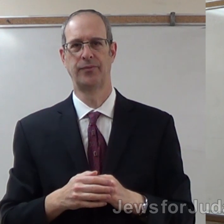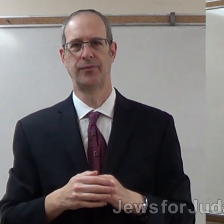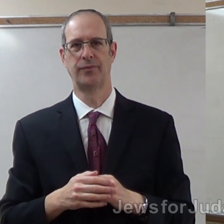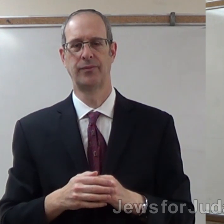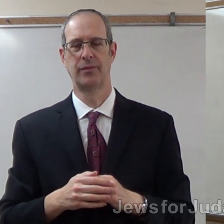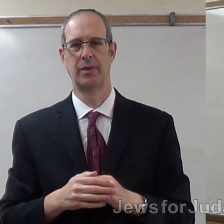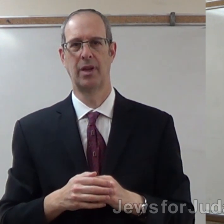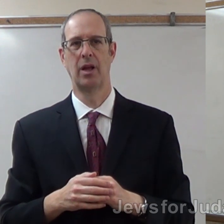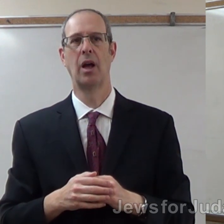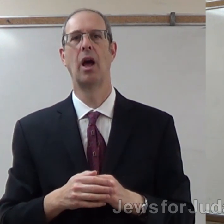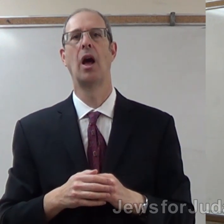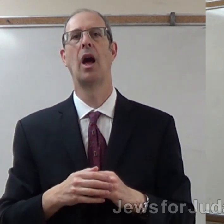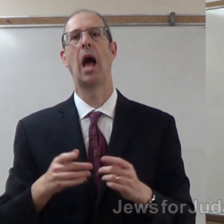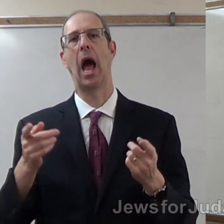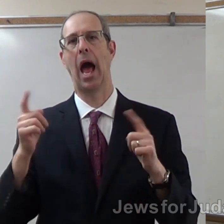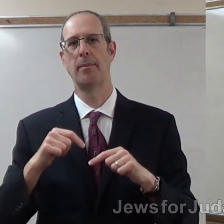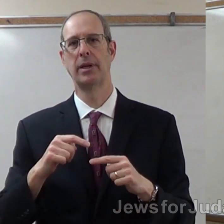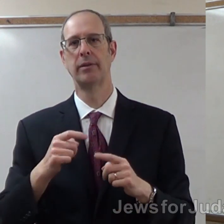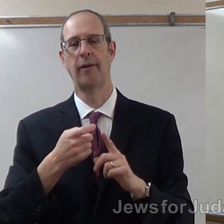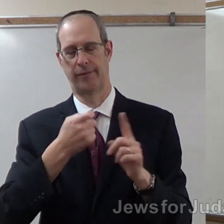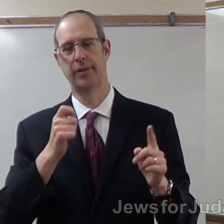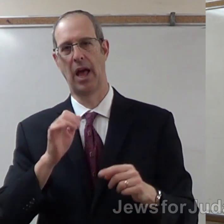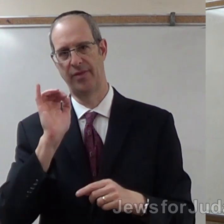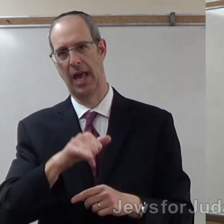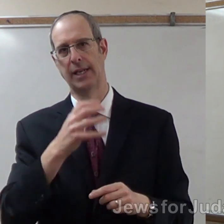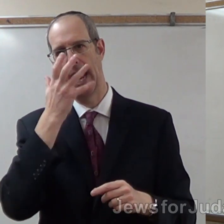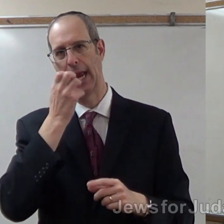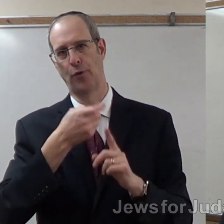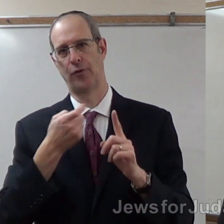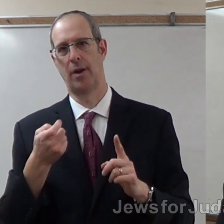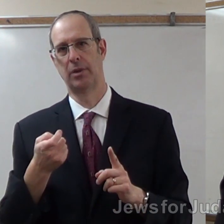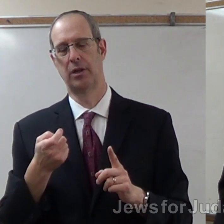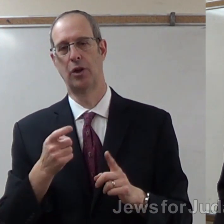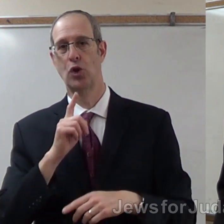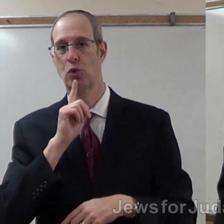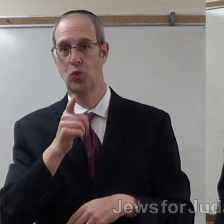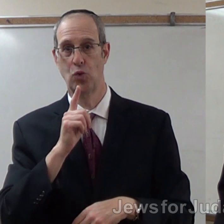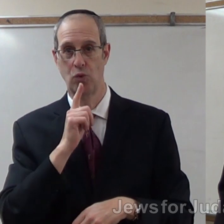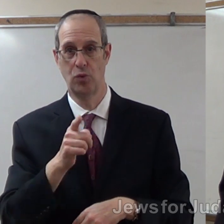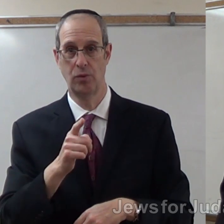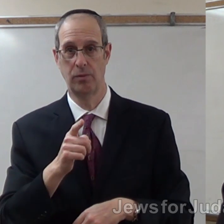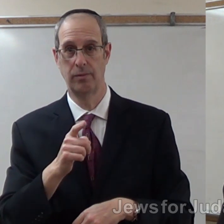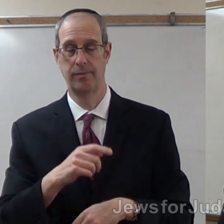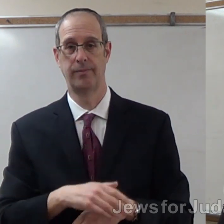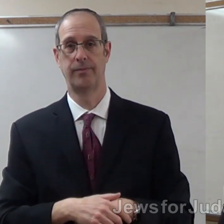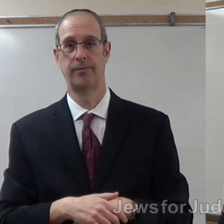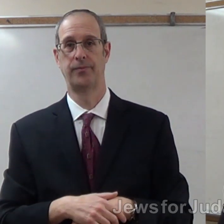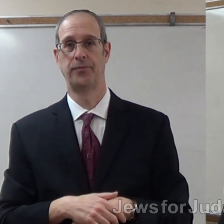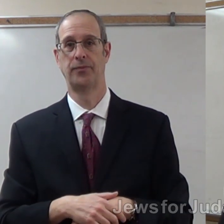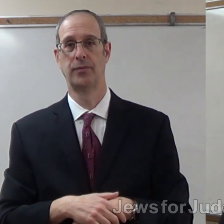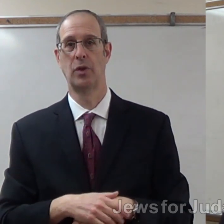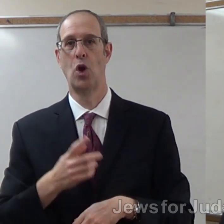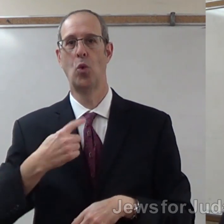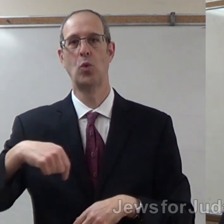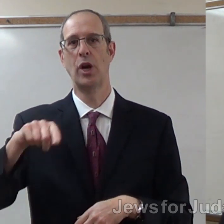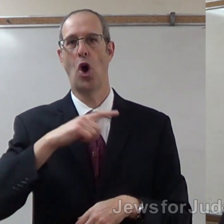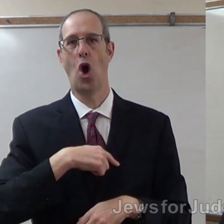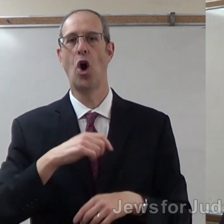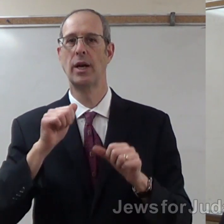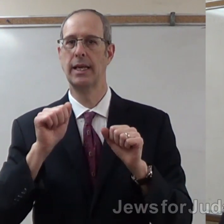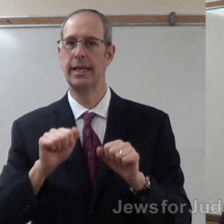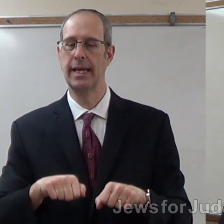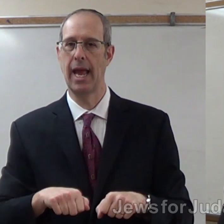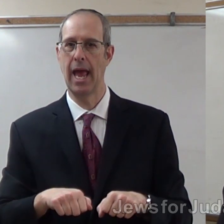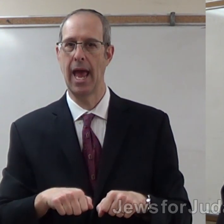And this is where anger comes from. Now the truth is, we all